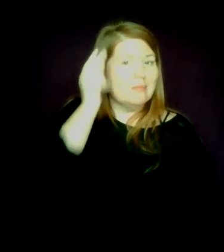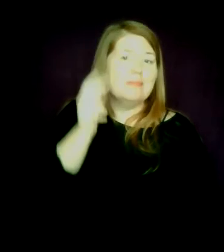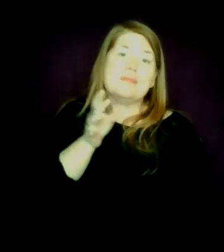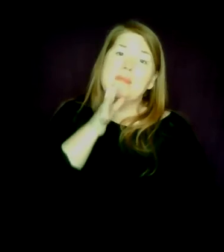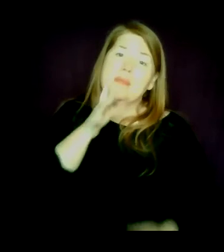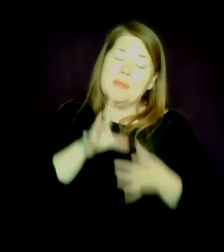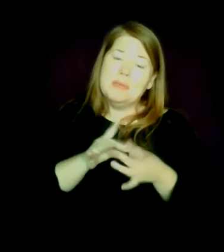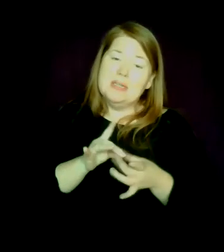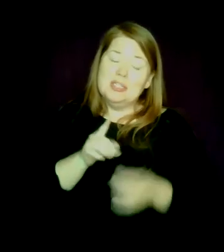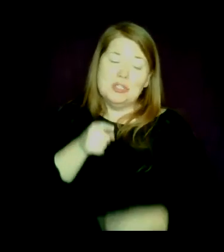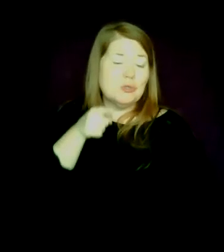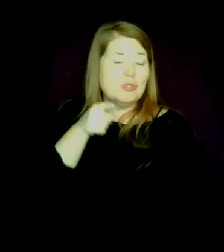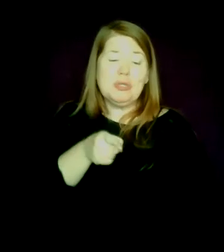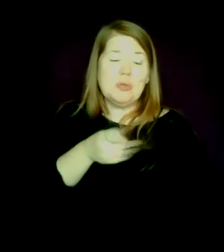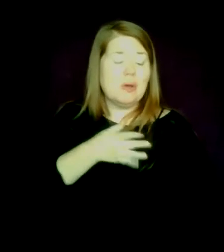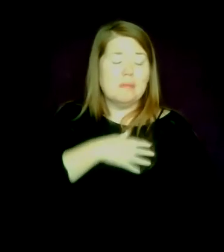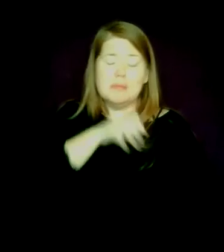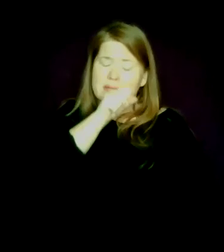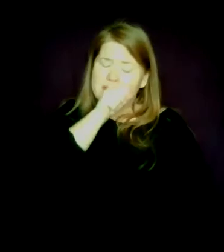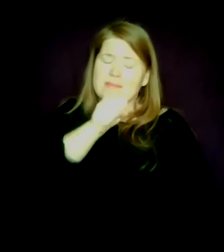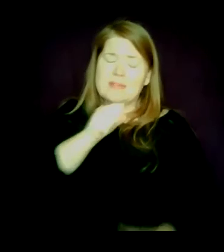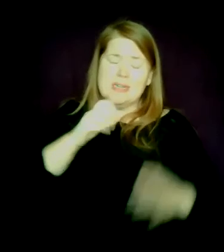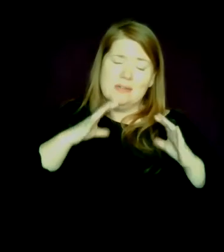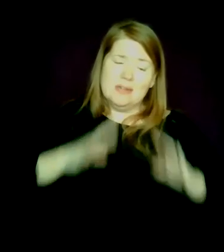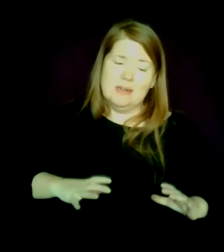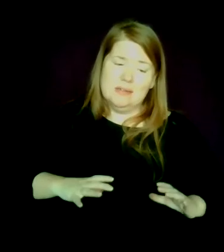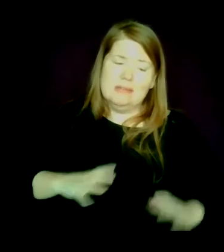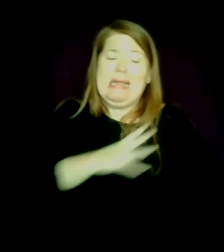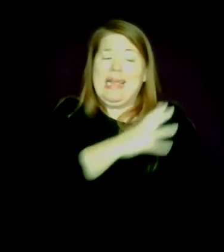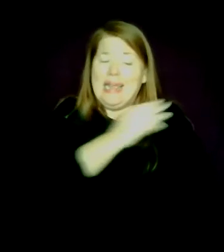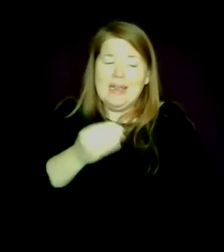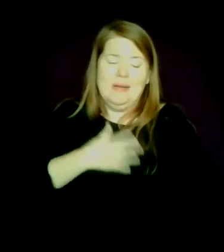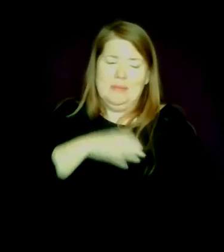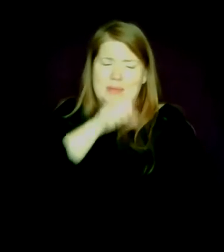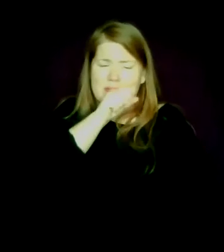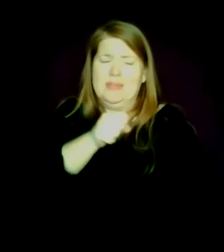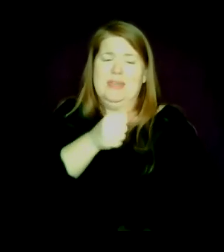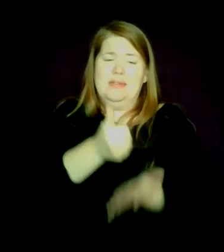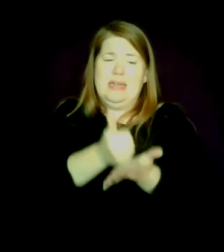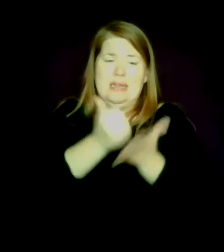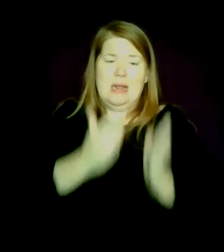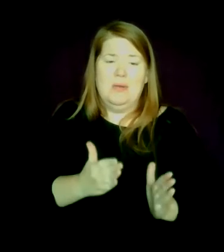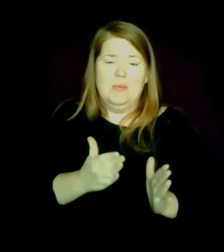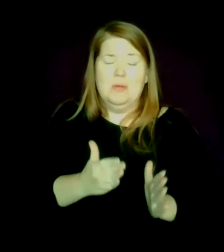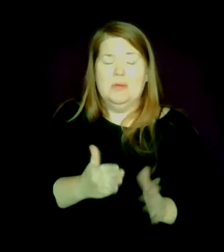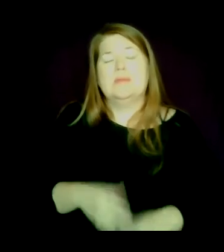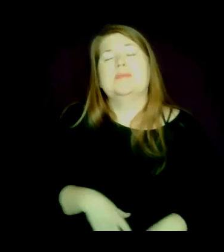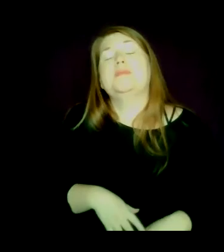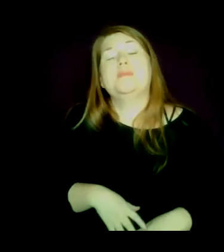says, and my favorite helper. Mama sits down by the window and starts to brush her own